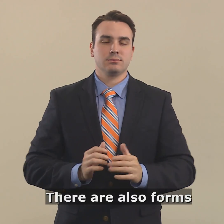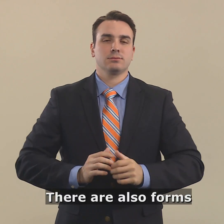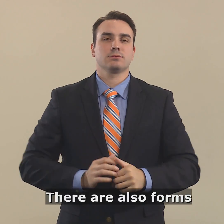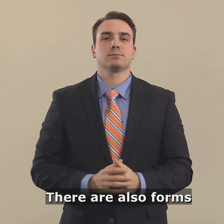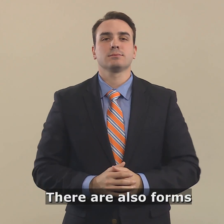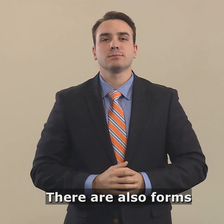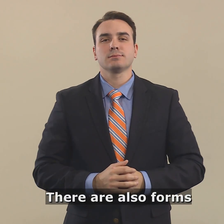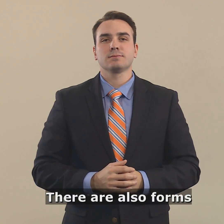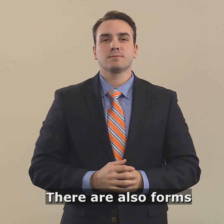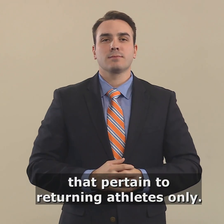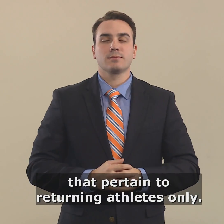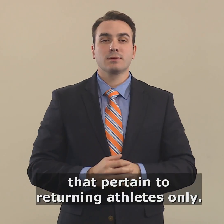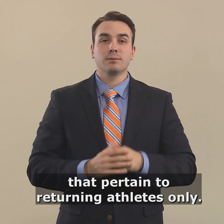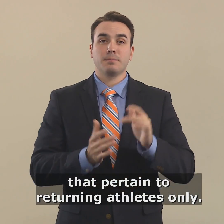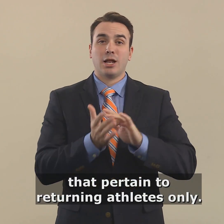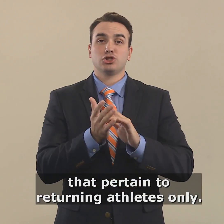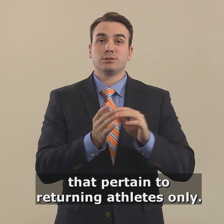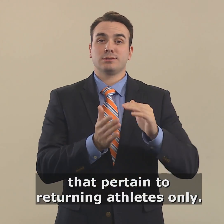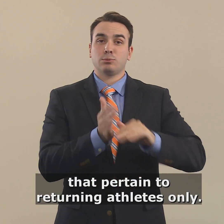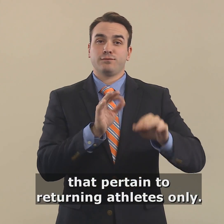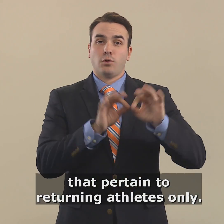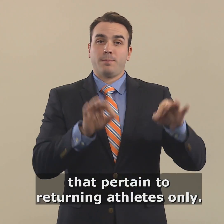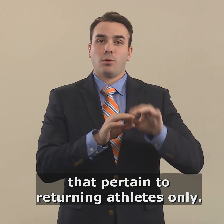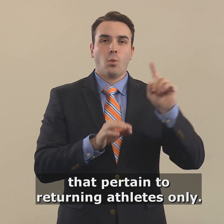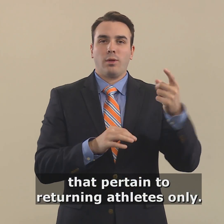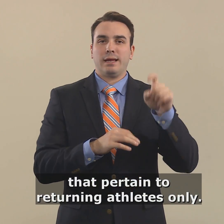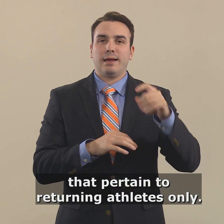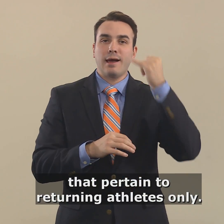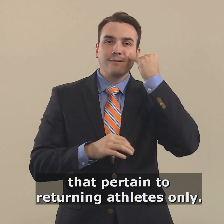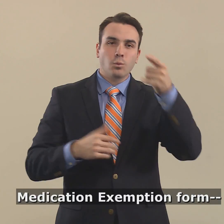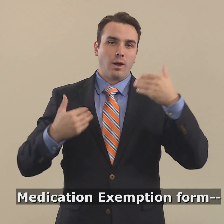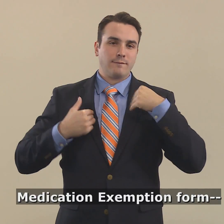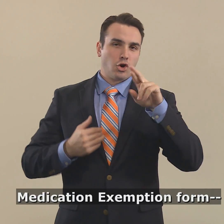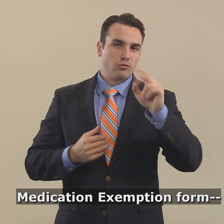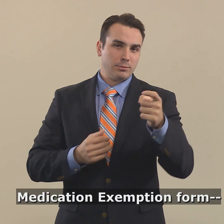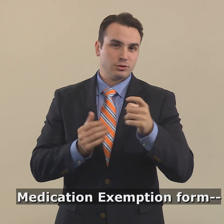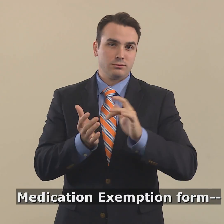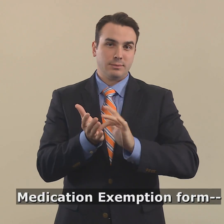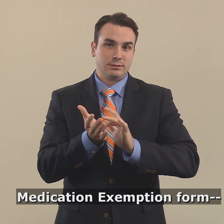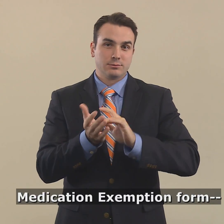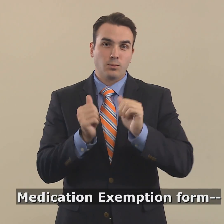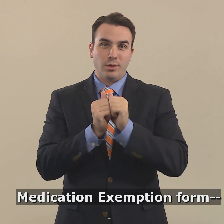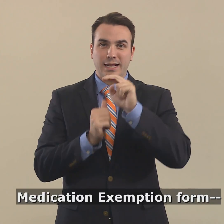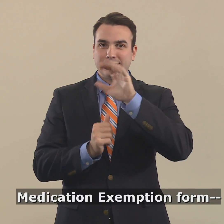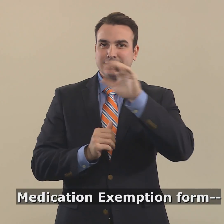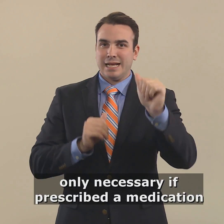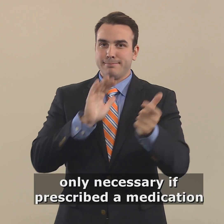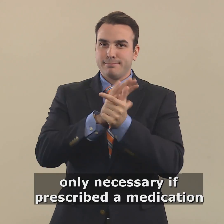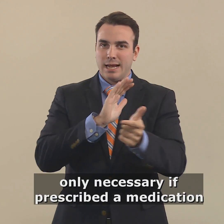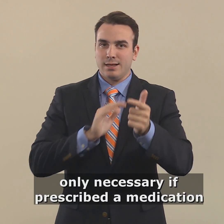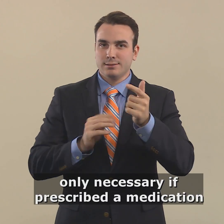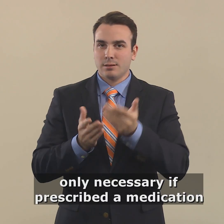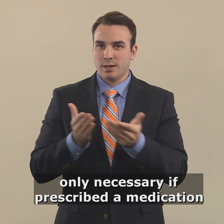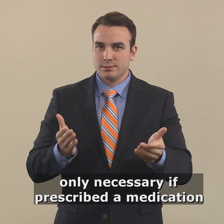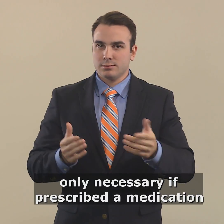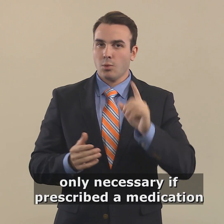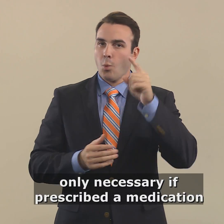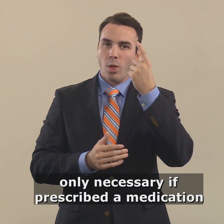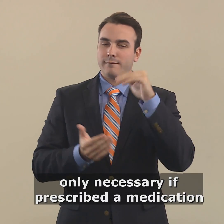There are also forms that pertain to returning athletes only. Medication exemption form. Only necessary if prescribed